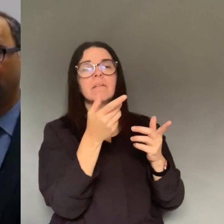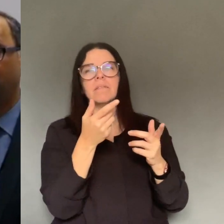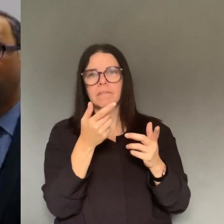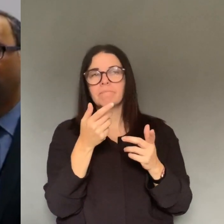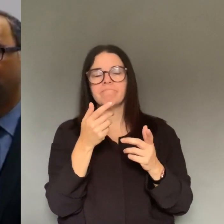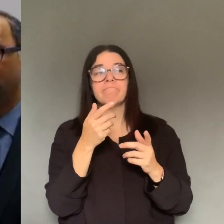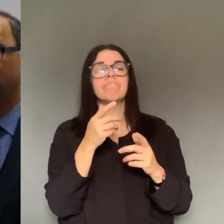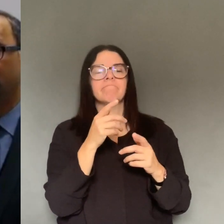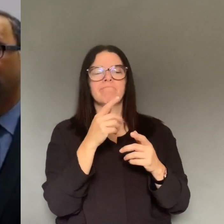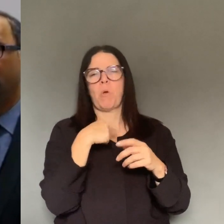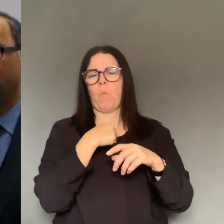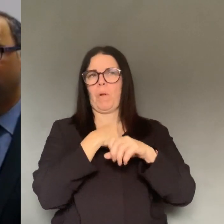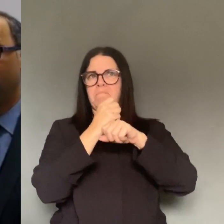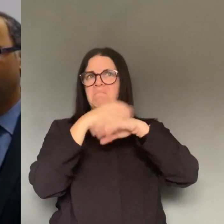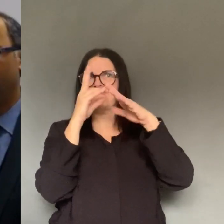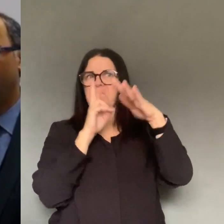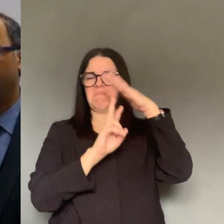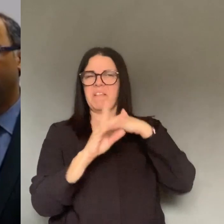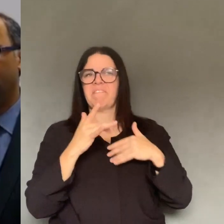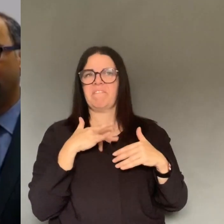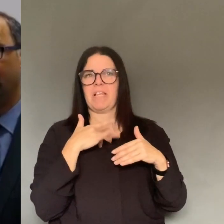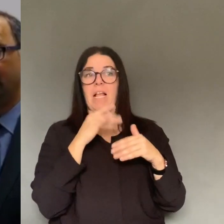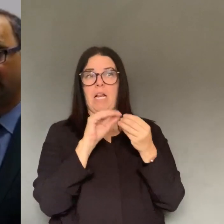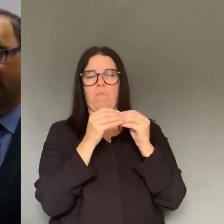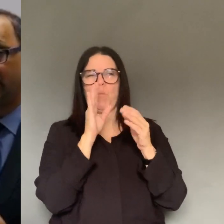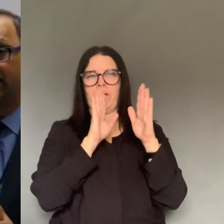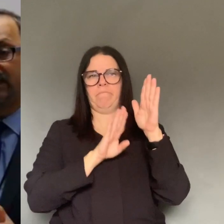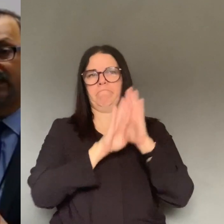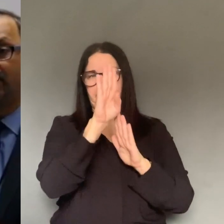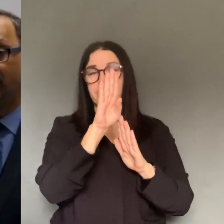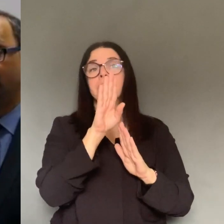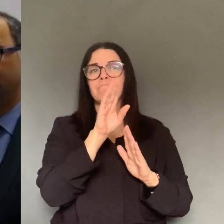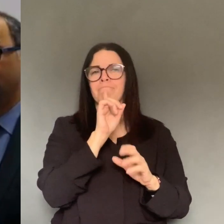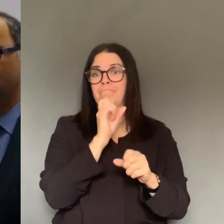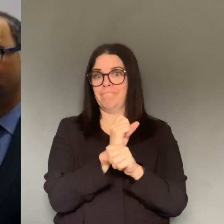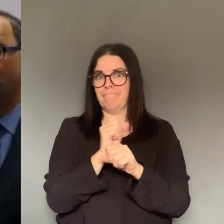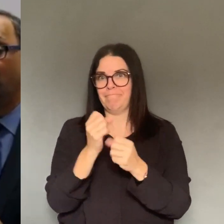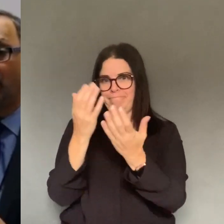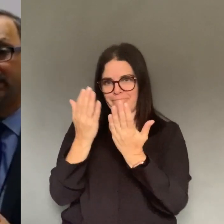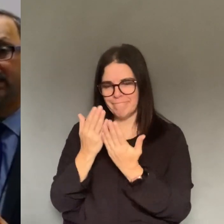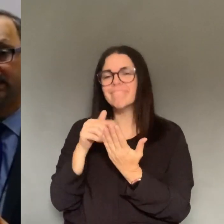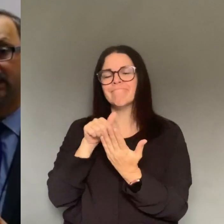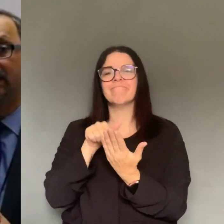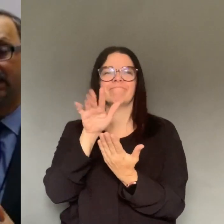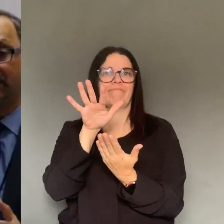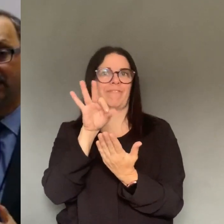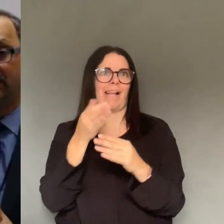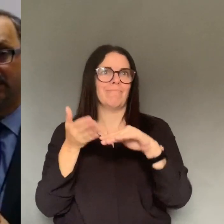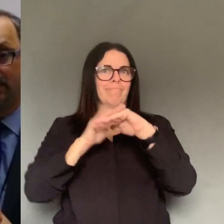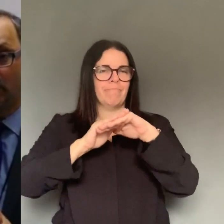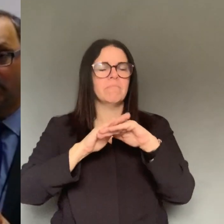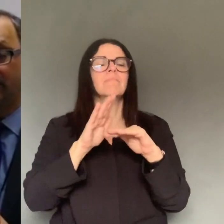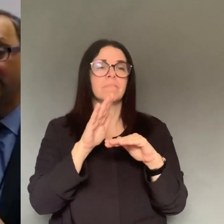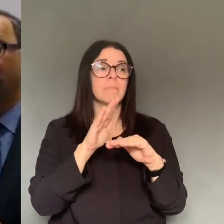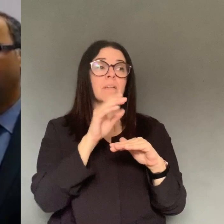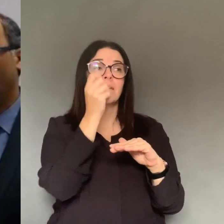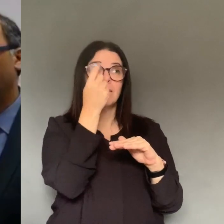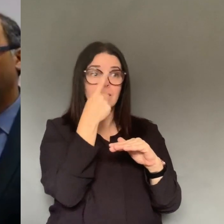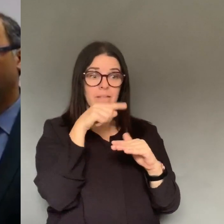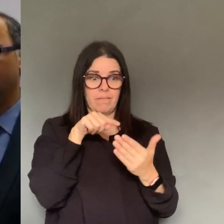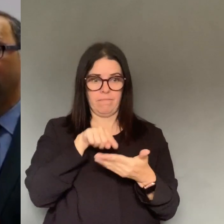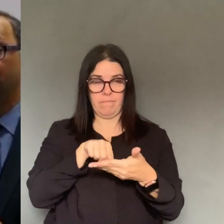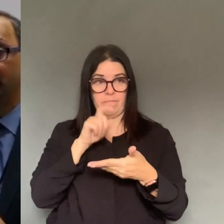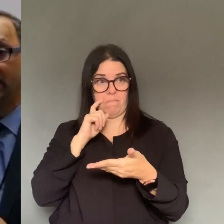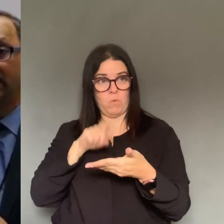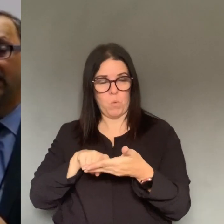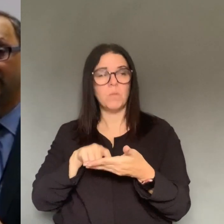picked up more cases, and that's what we are reporting. And as a result of that, we will be doing more testing in many of these homes. We are going to